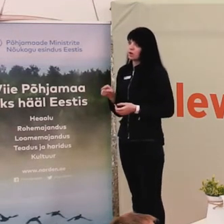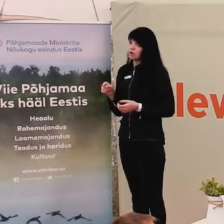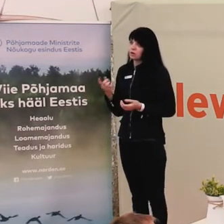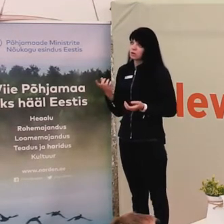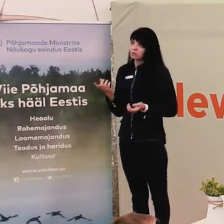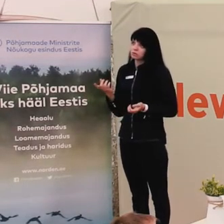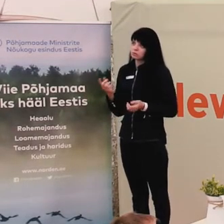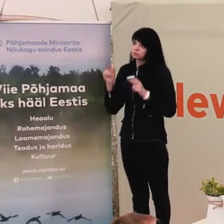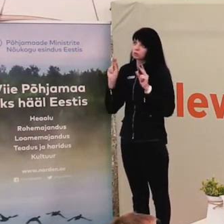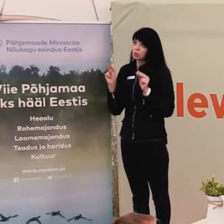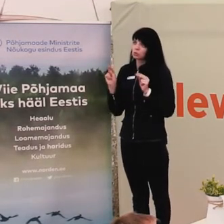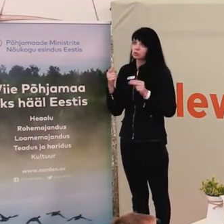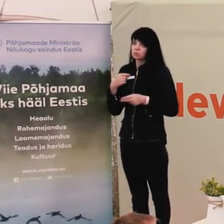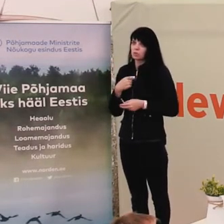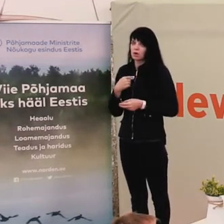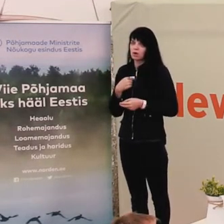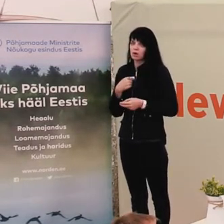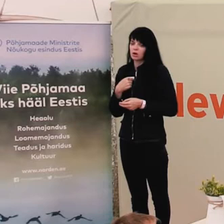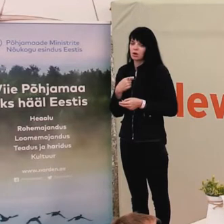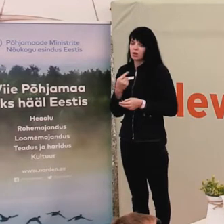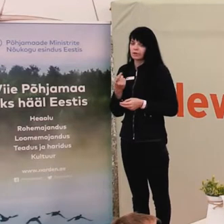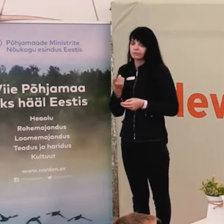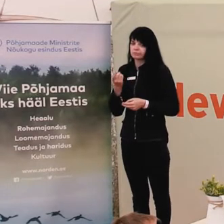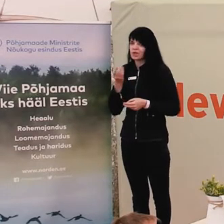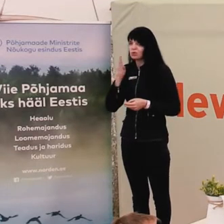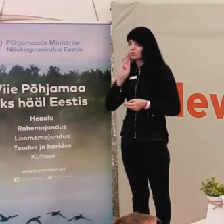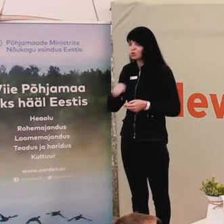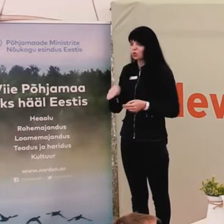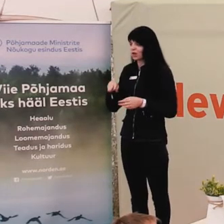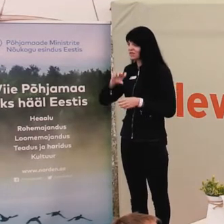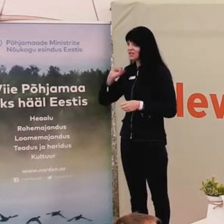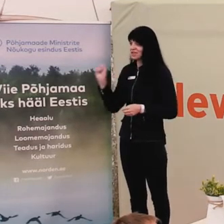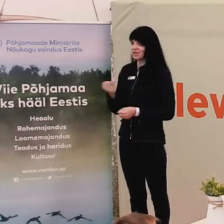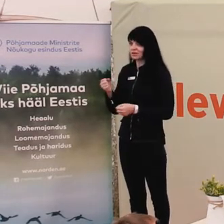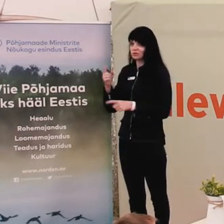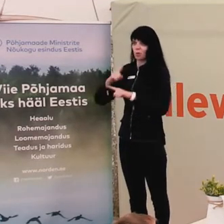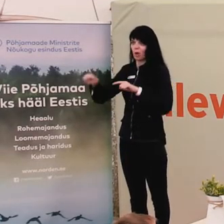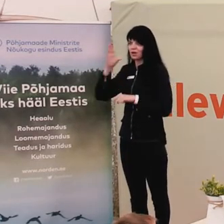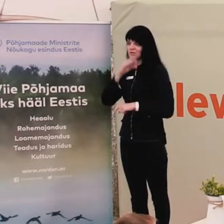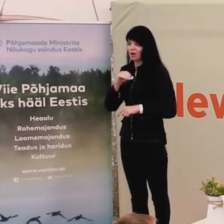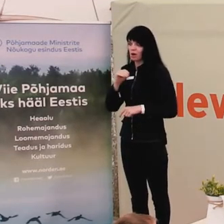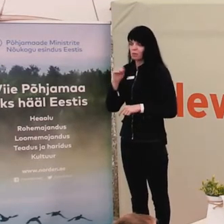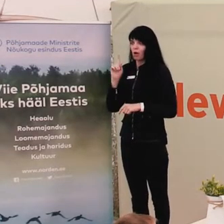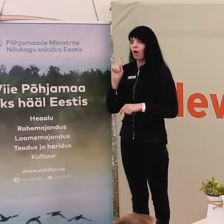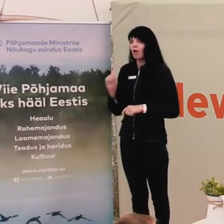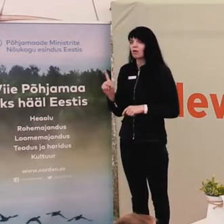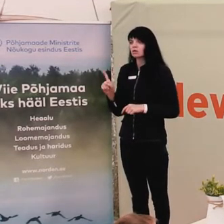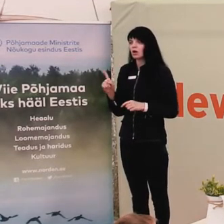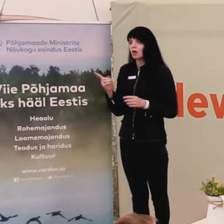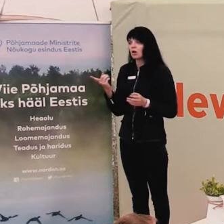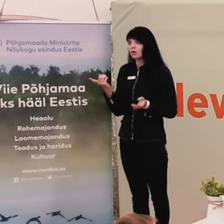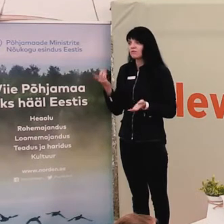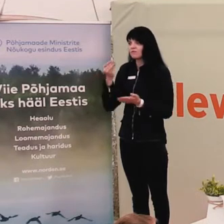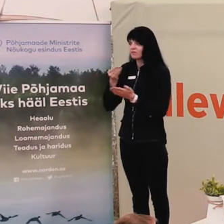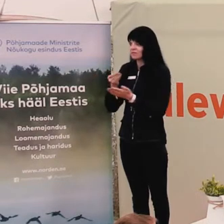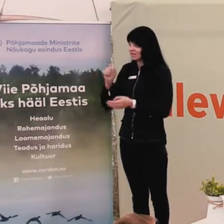not optimistic that it can be happen quickly and thoroughly, but that's basically about the values of